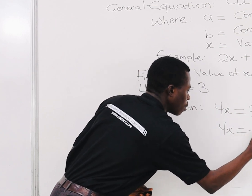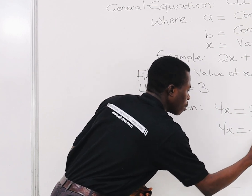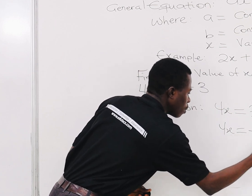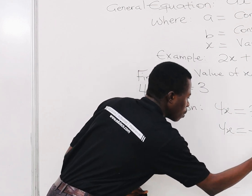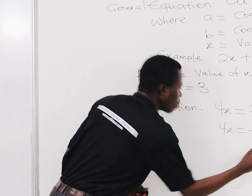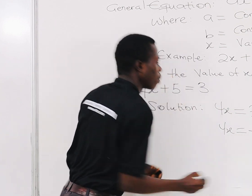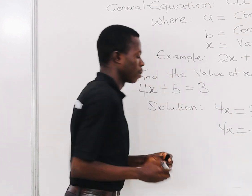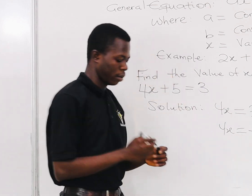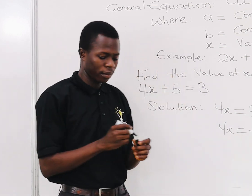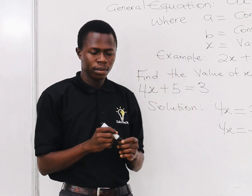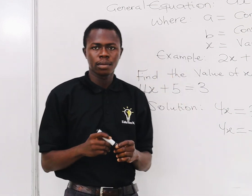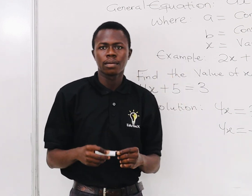4x equals minus 2.